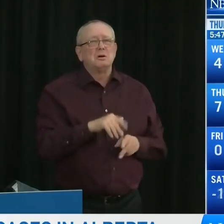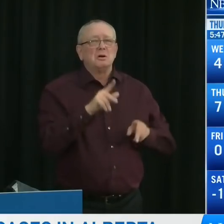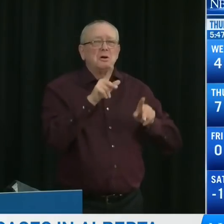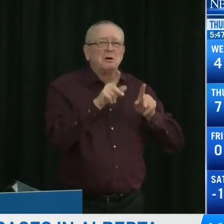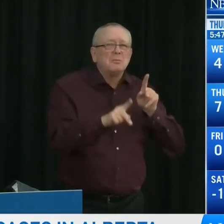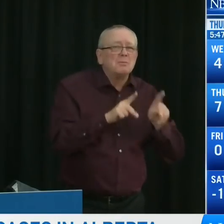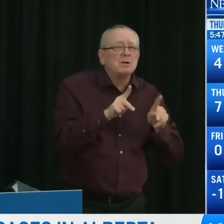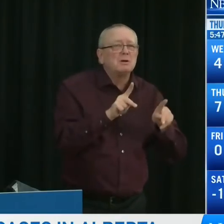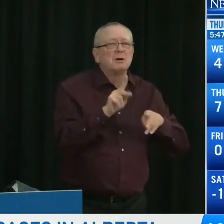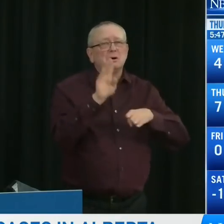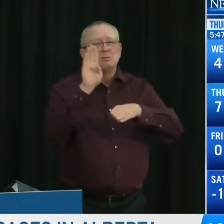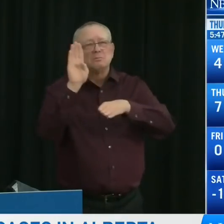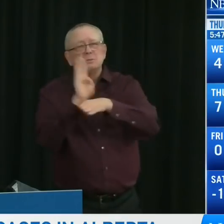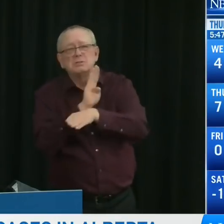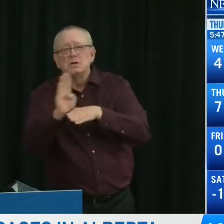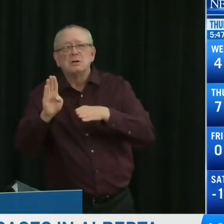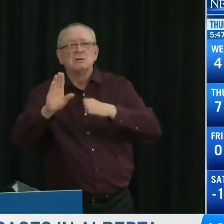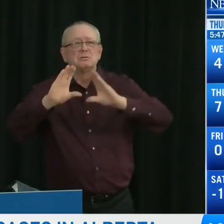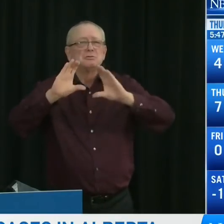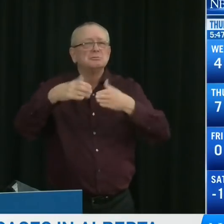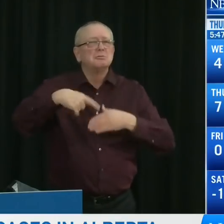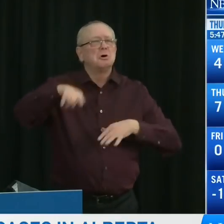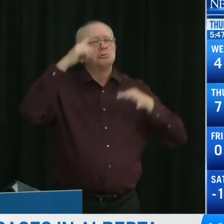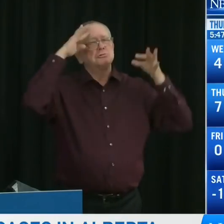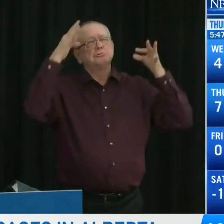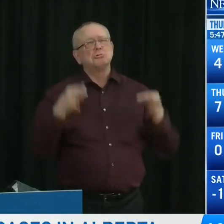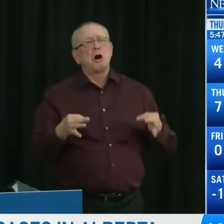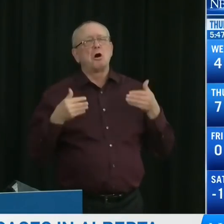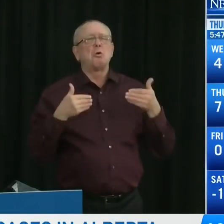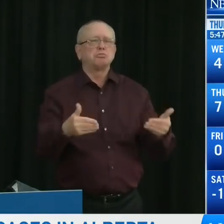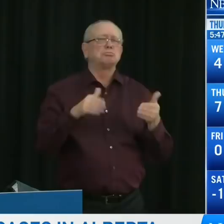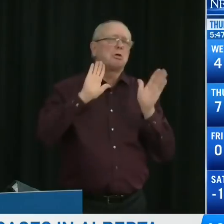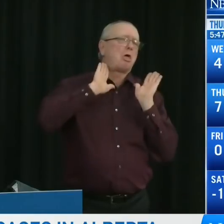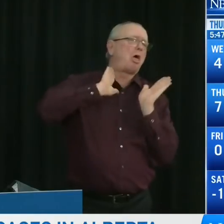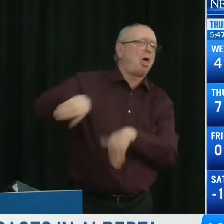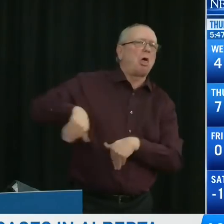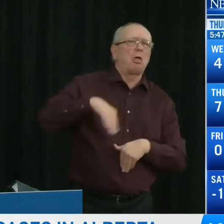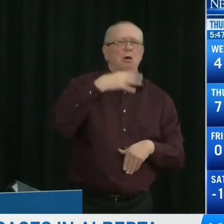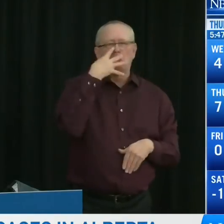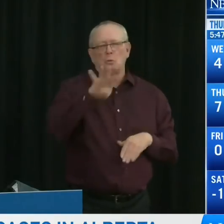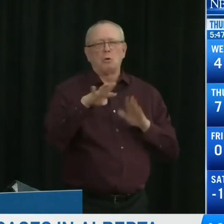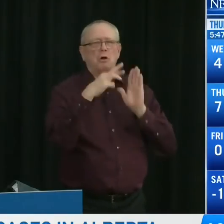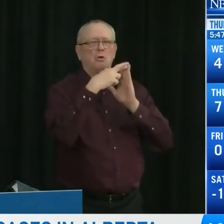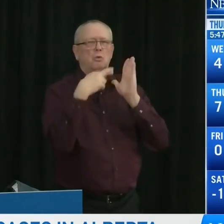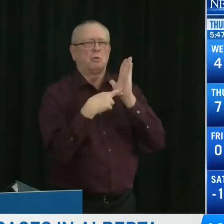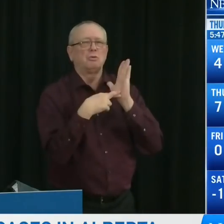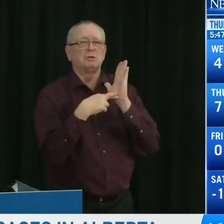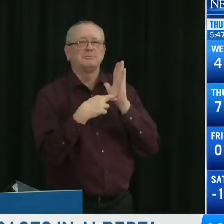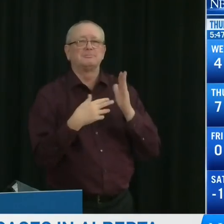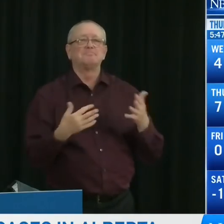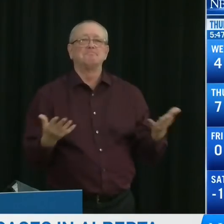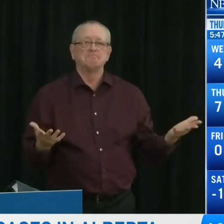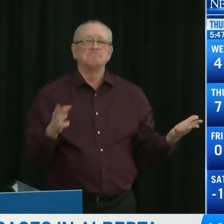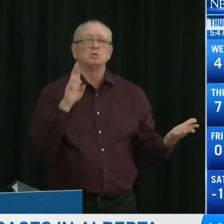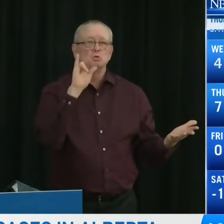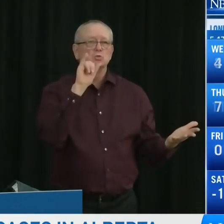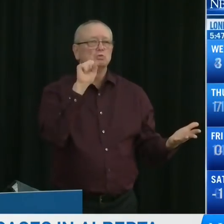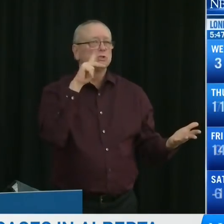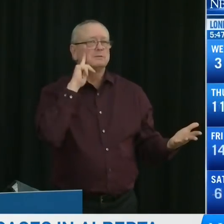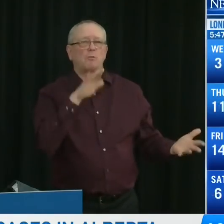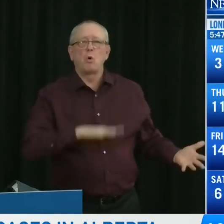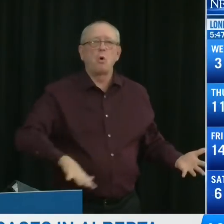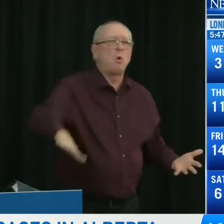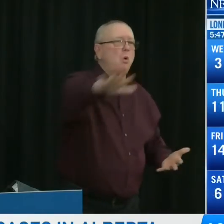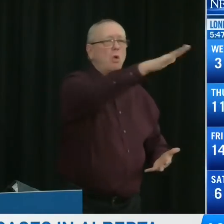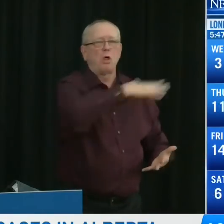continue is putting at risk the time-limited nature of these restrictions. These actions risk not just further